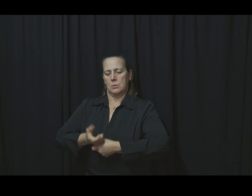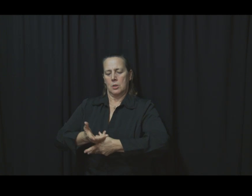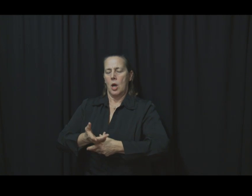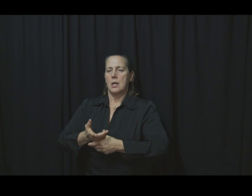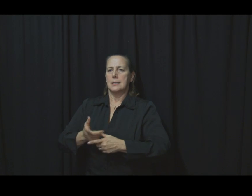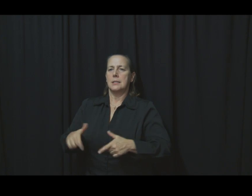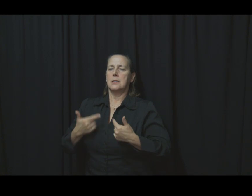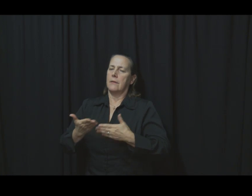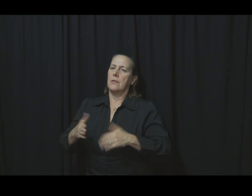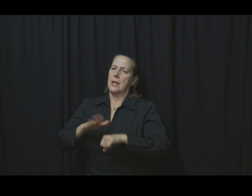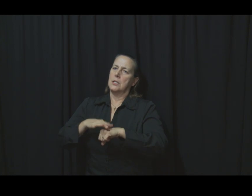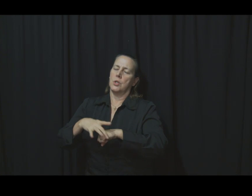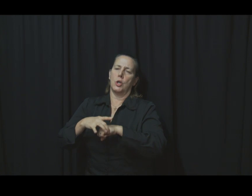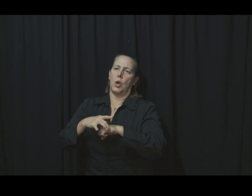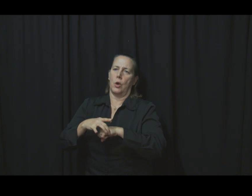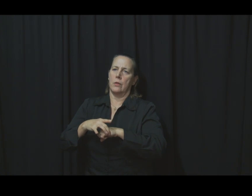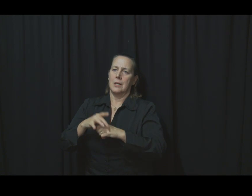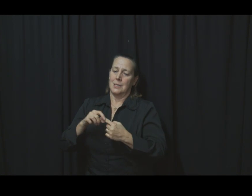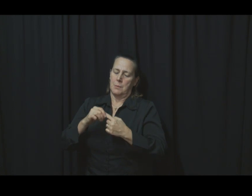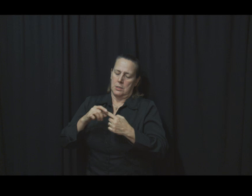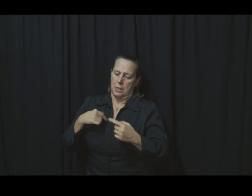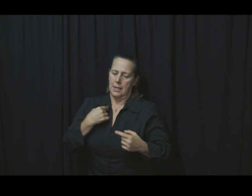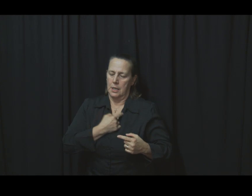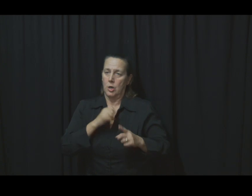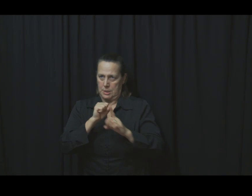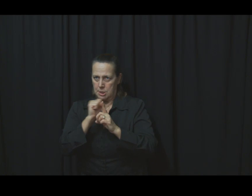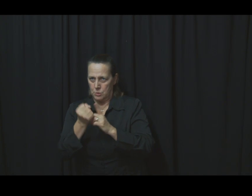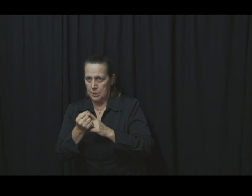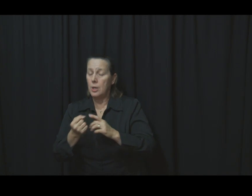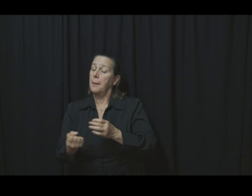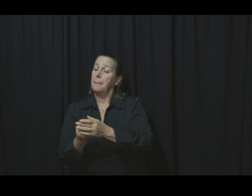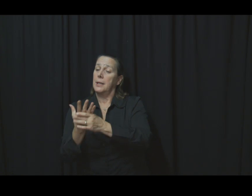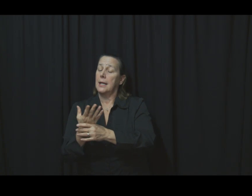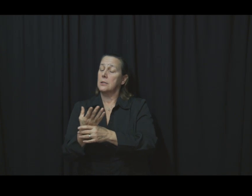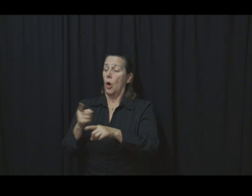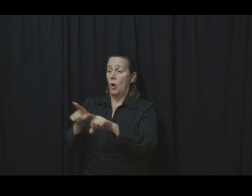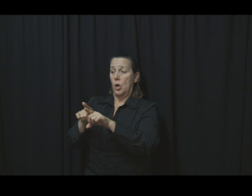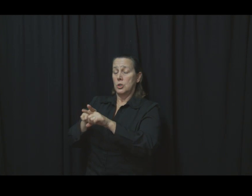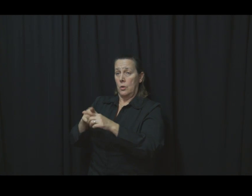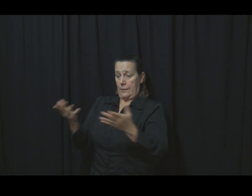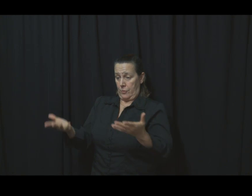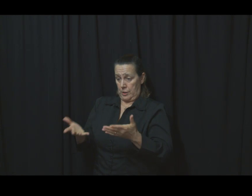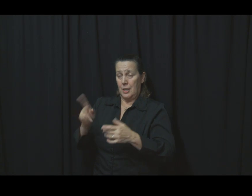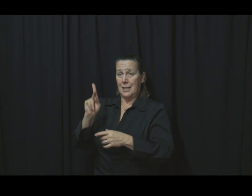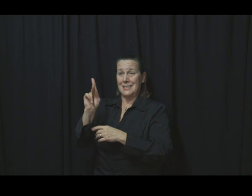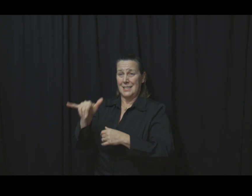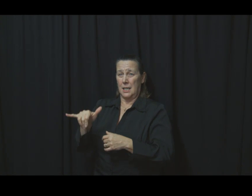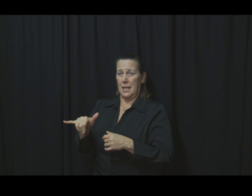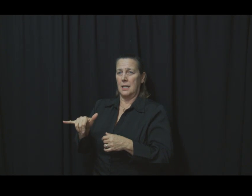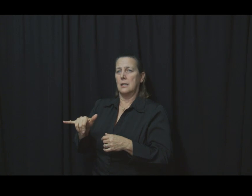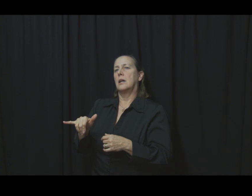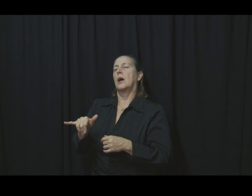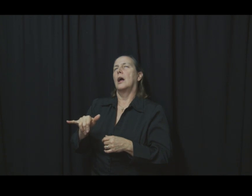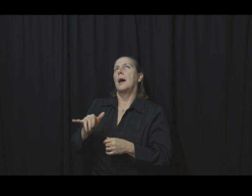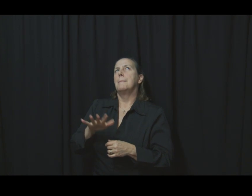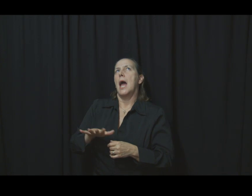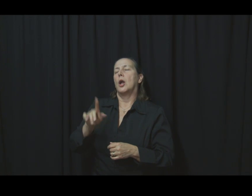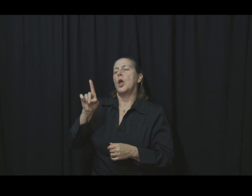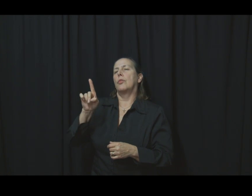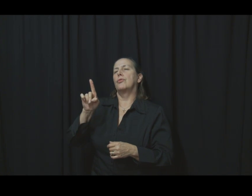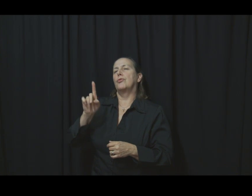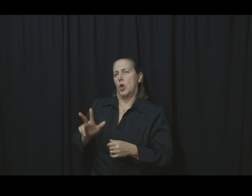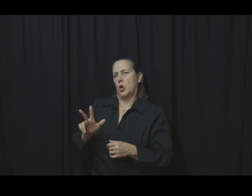Earth, especially for, in our case, plants. By the way, if you're here in Kentucky, about a third and maybe